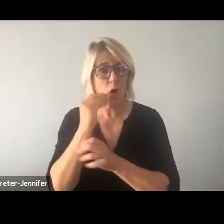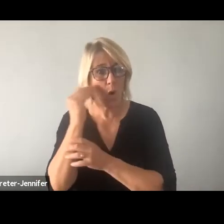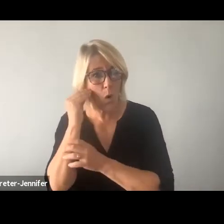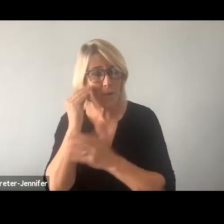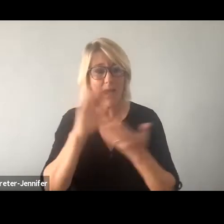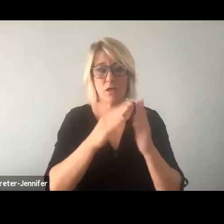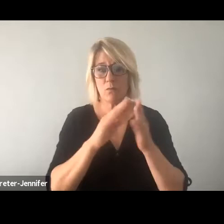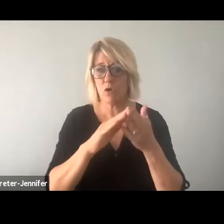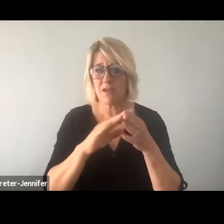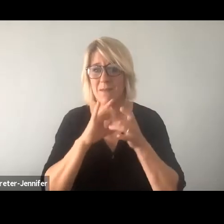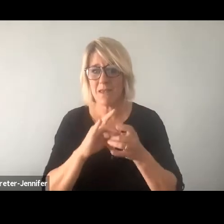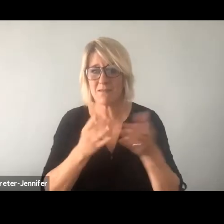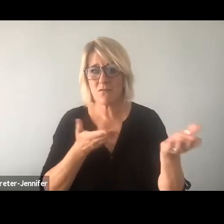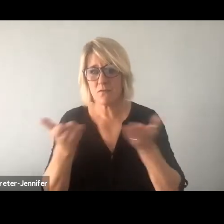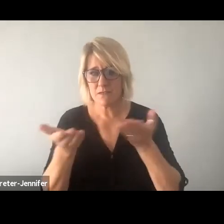community-based services.